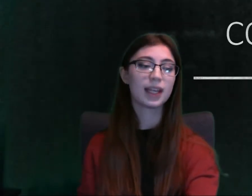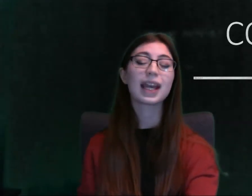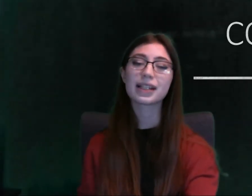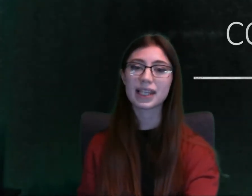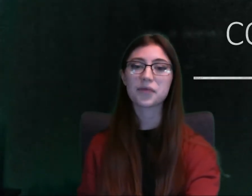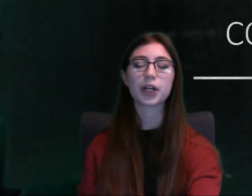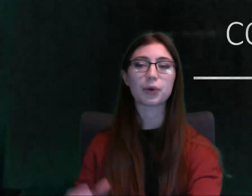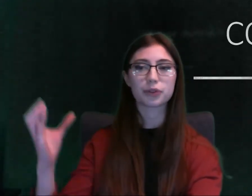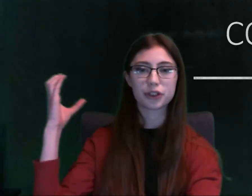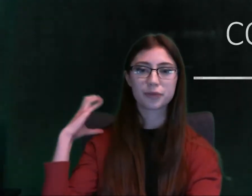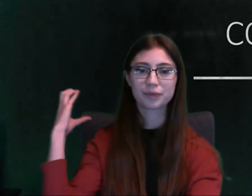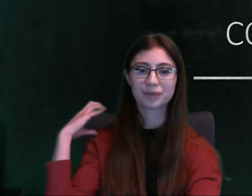and same for coach.